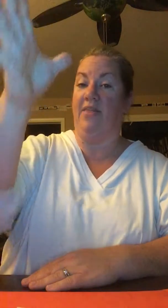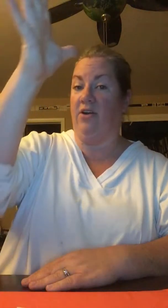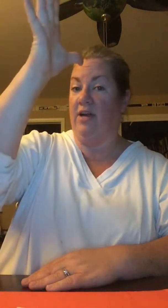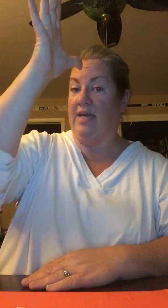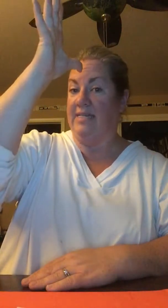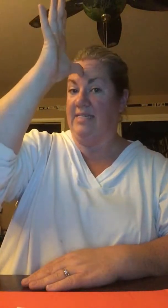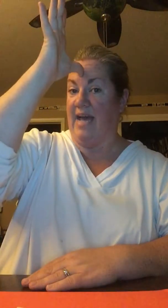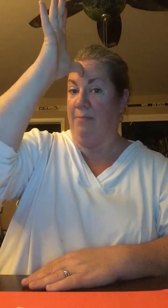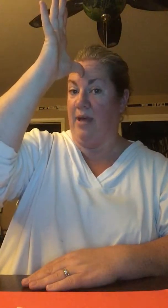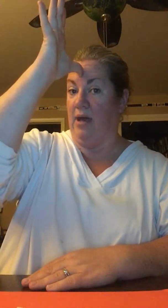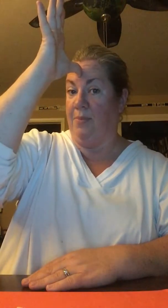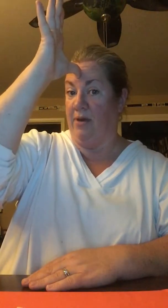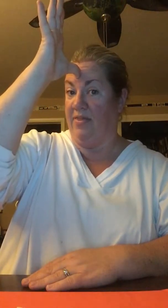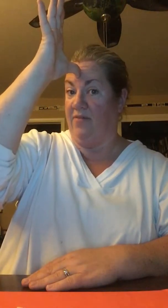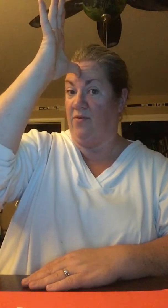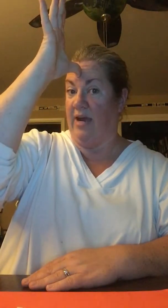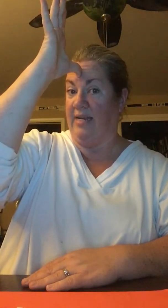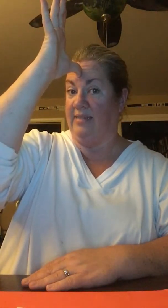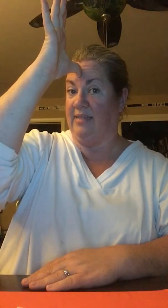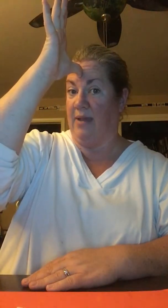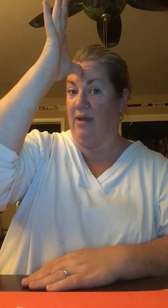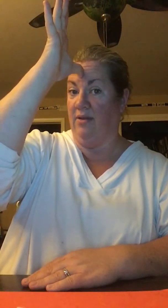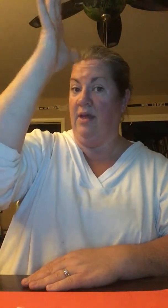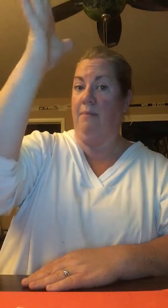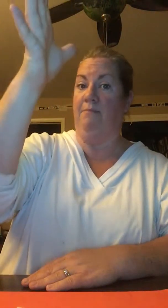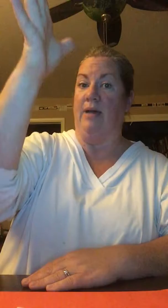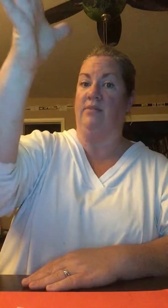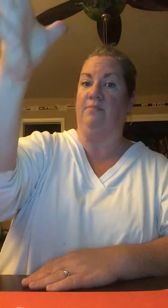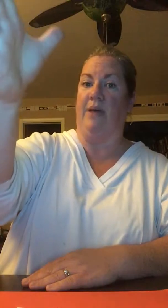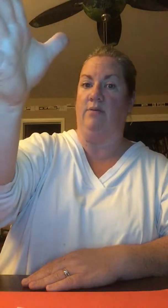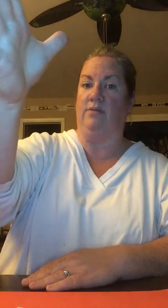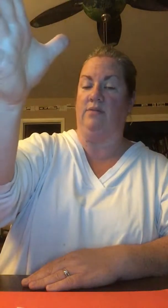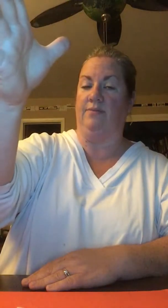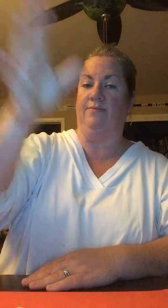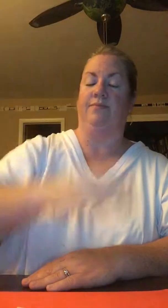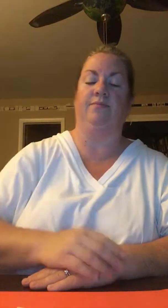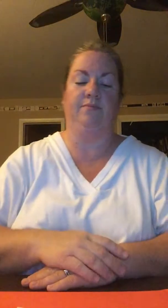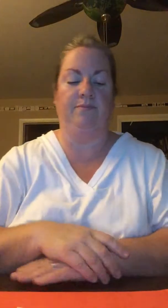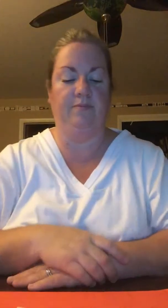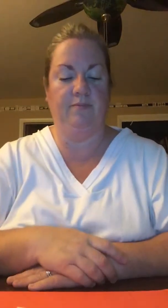Grandfather, tap up here at the forehead because he's a male. Bounce, bounce.